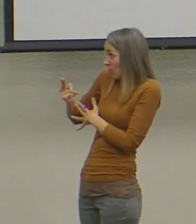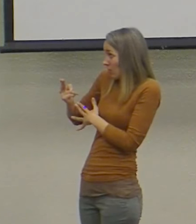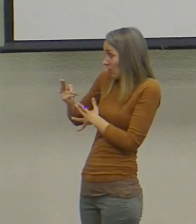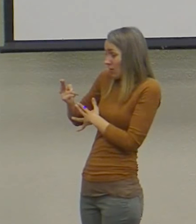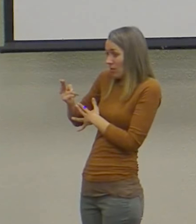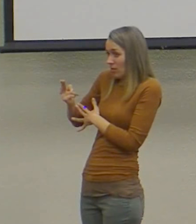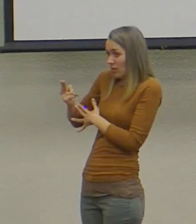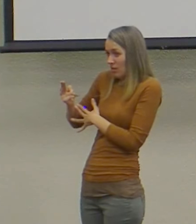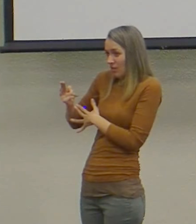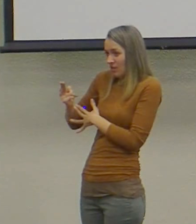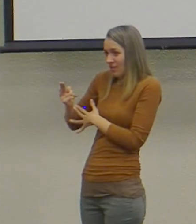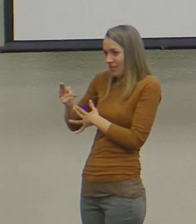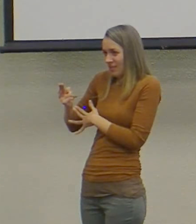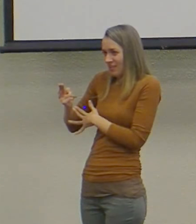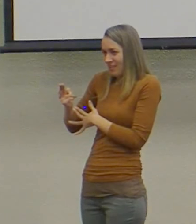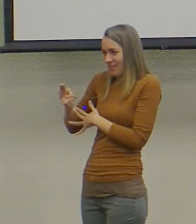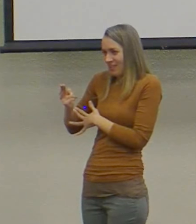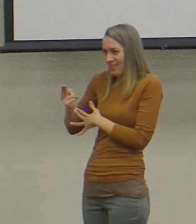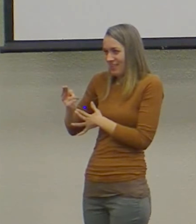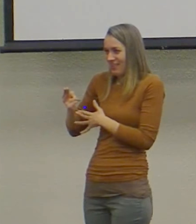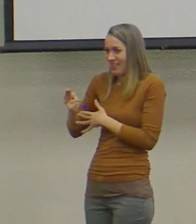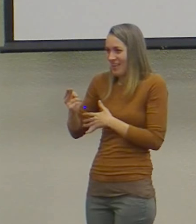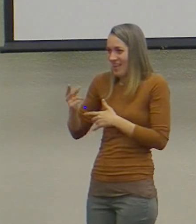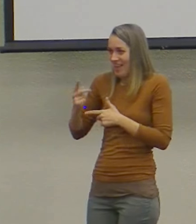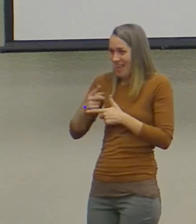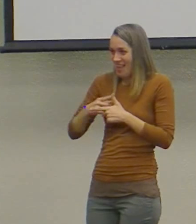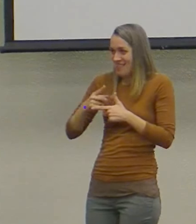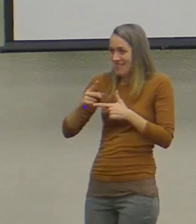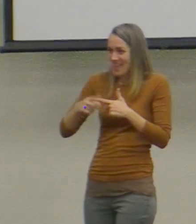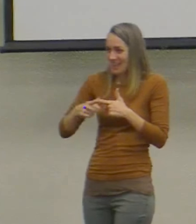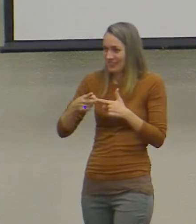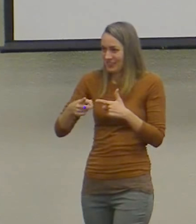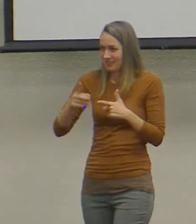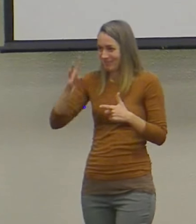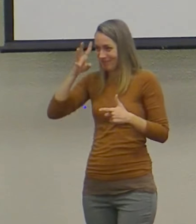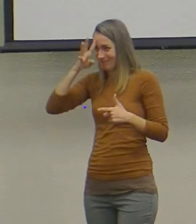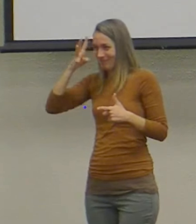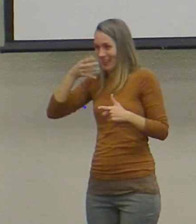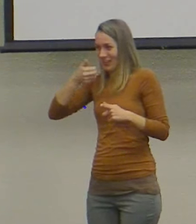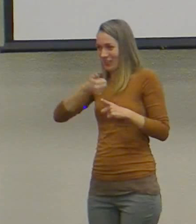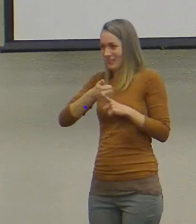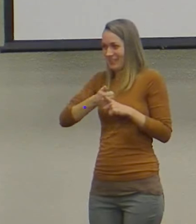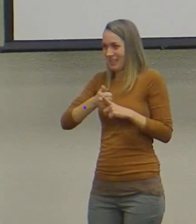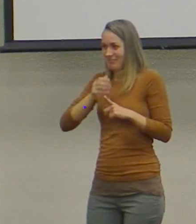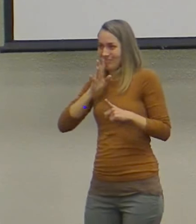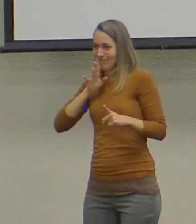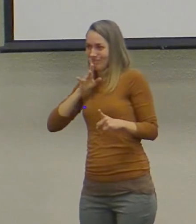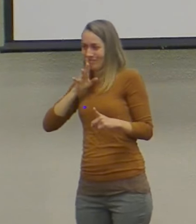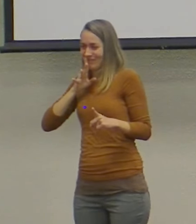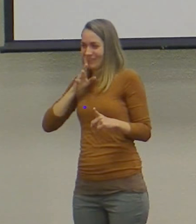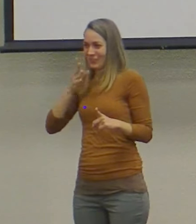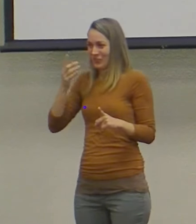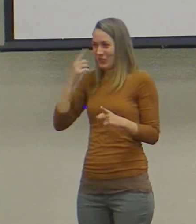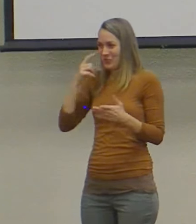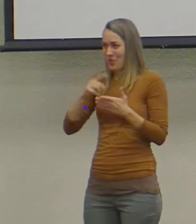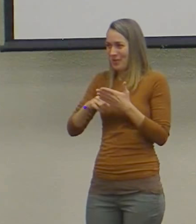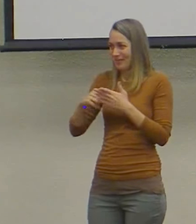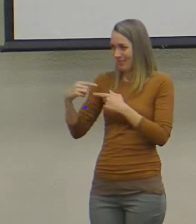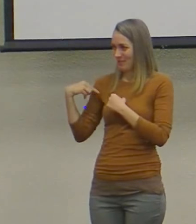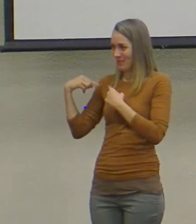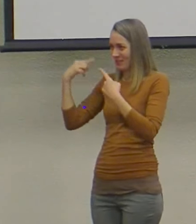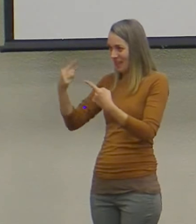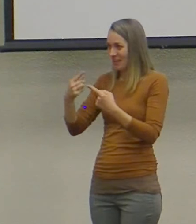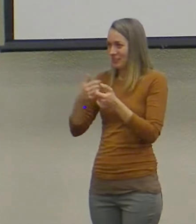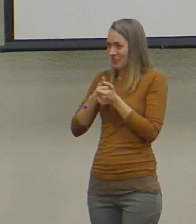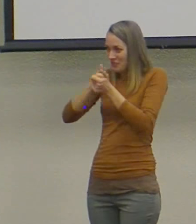then she goes off script. You notice that everything that Naomi had told her to do, she has done exactly as told to do